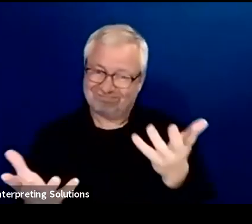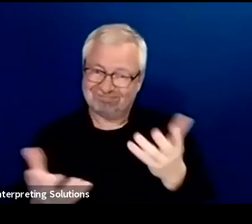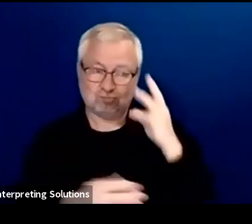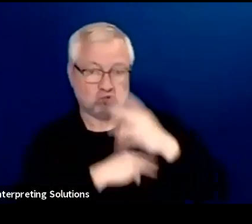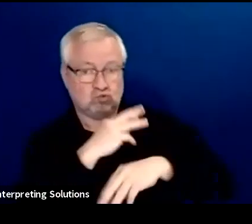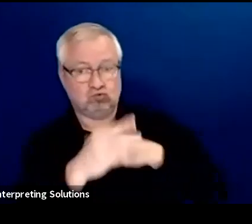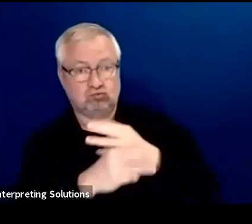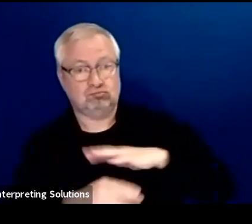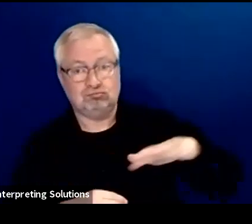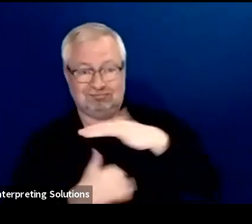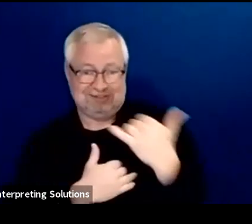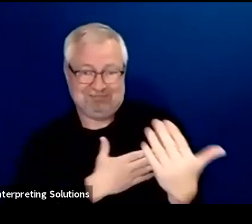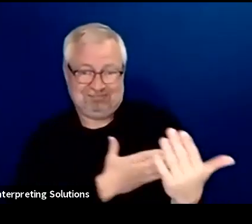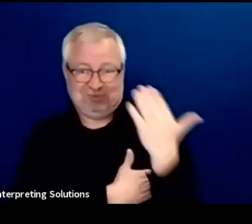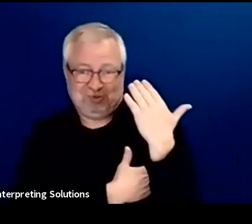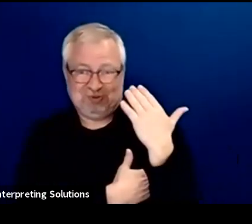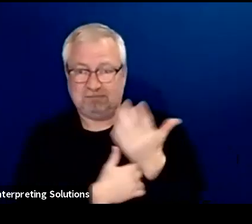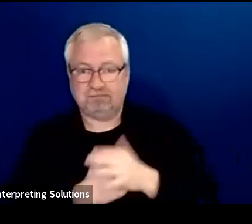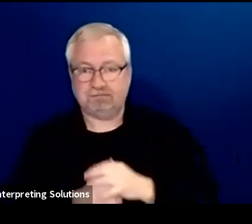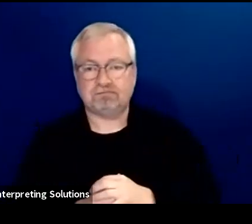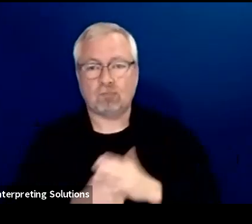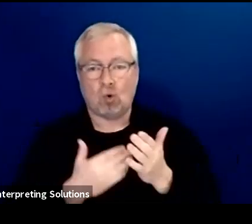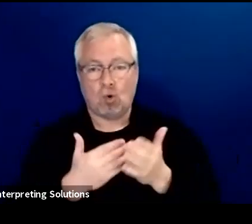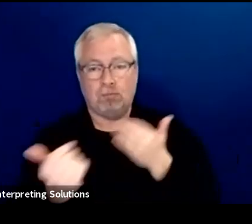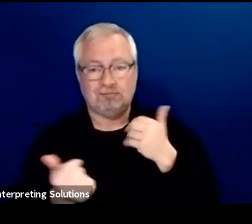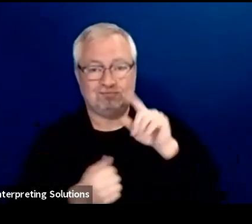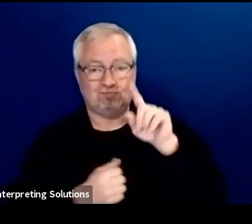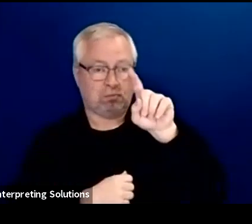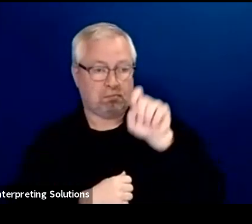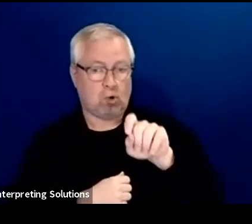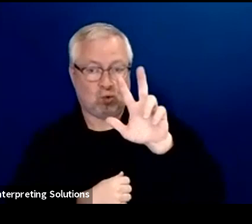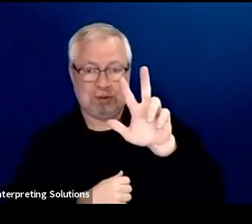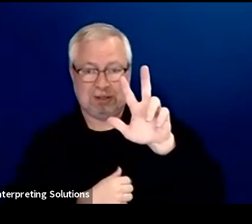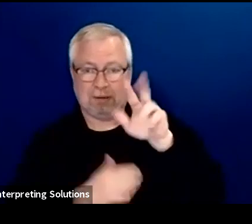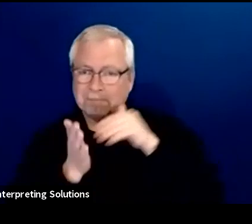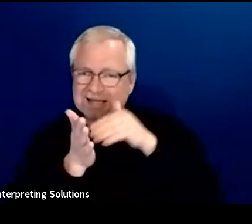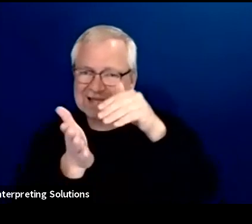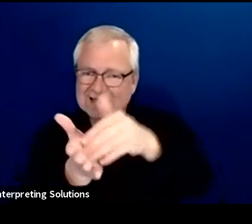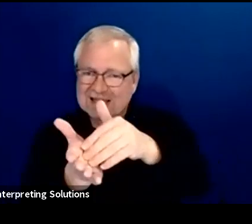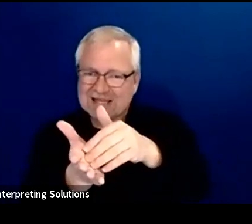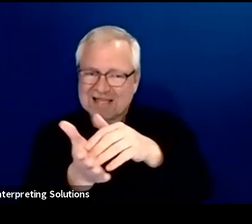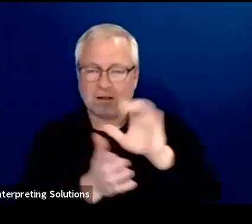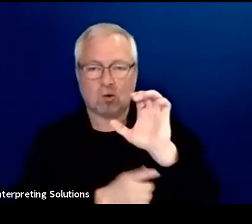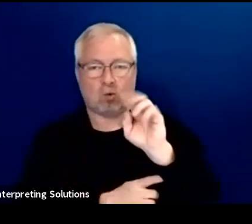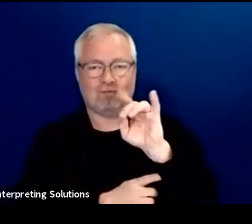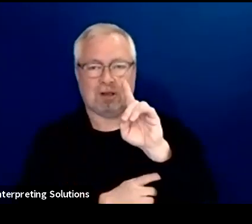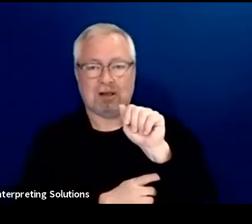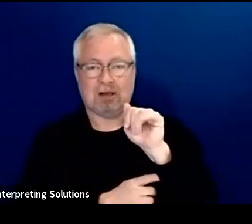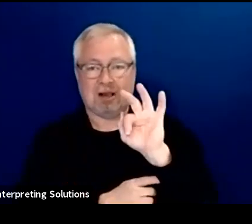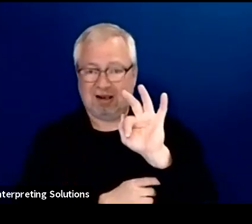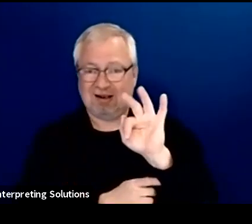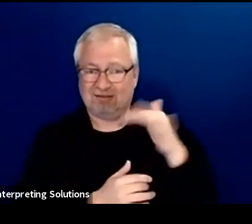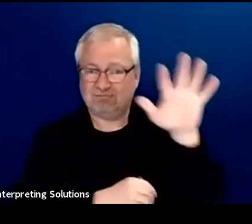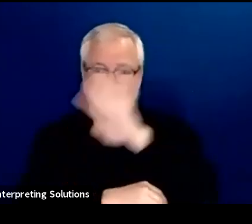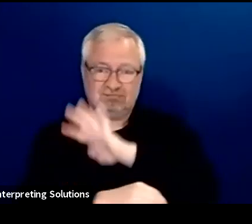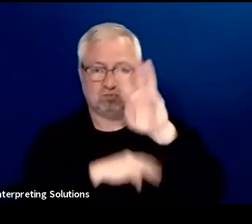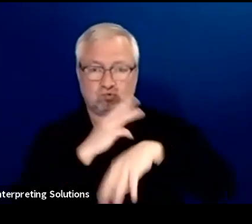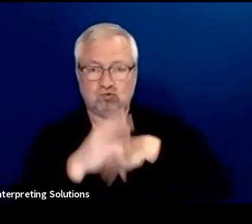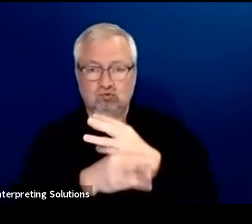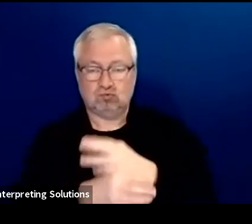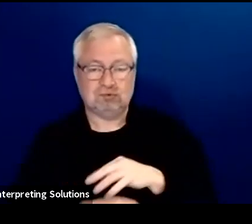very close to 1.3 million cases of COVID around the world and over 70,000 deaths. In the United States, we're